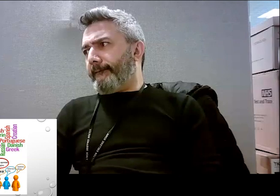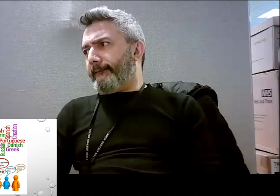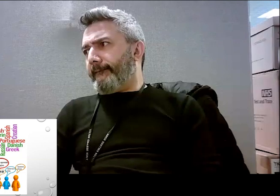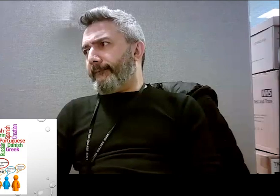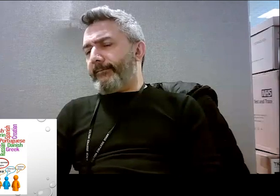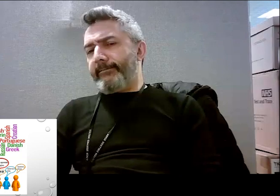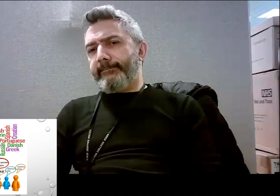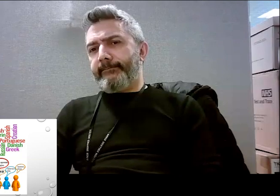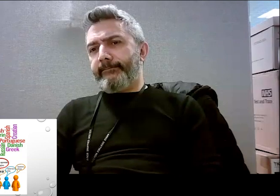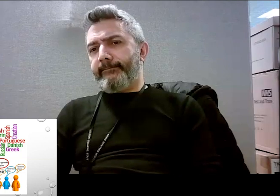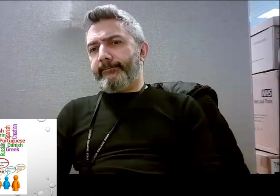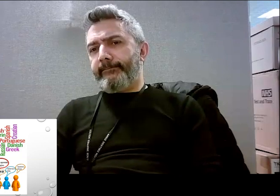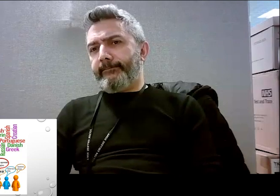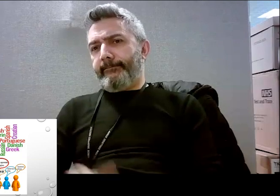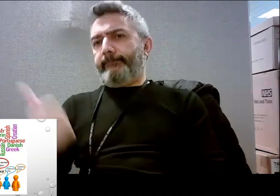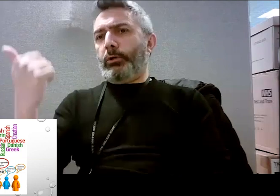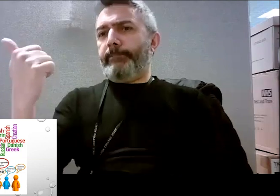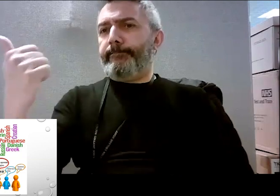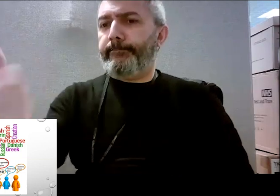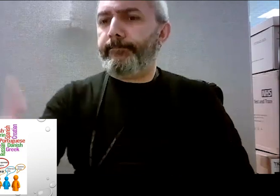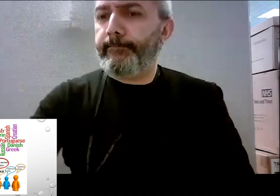America's got similar sign language to France.